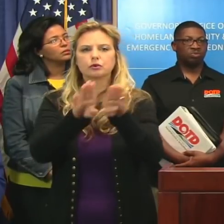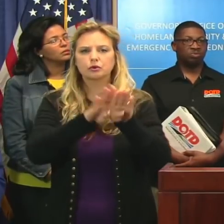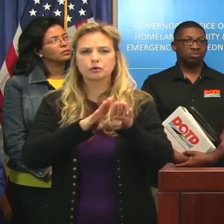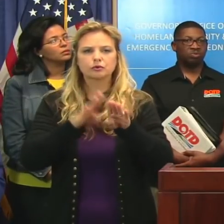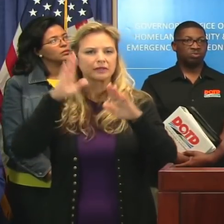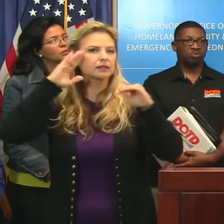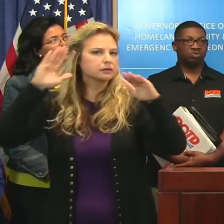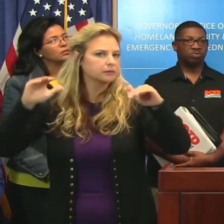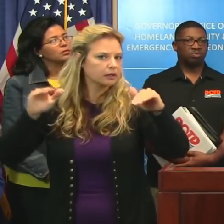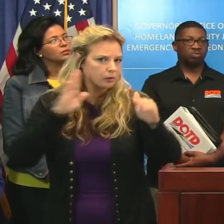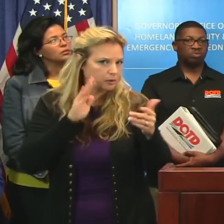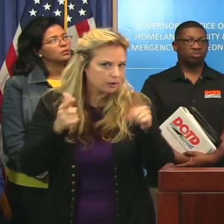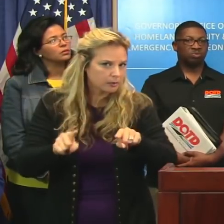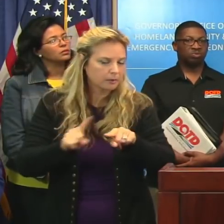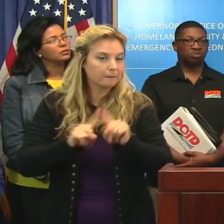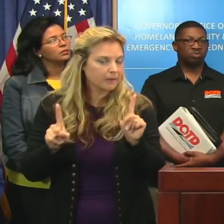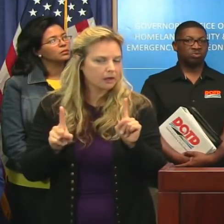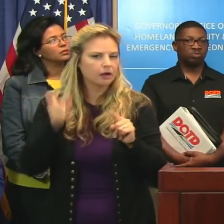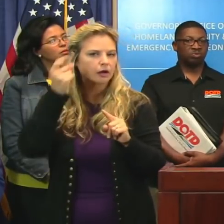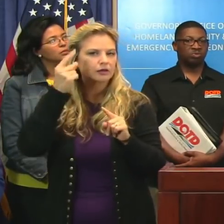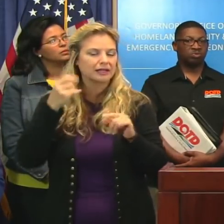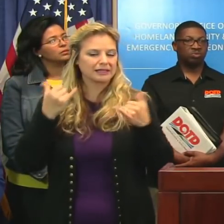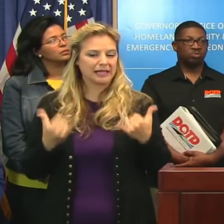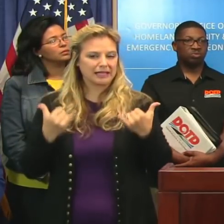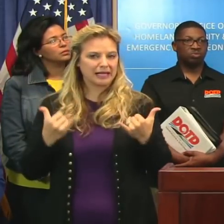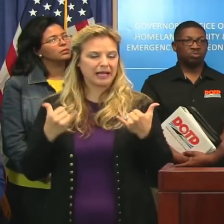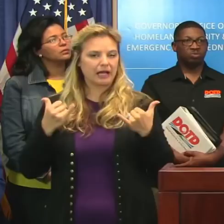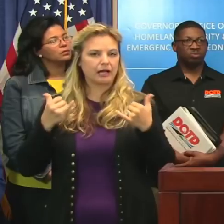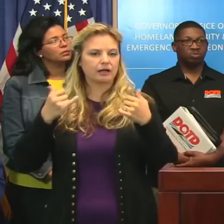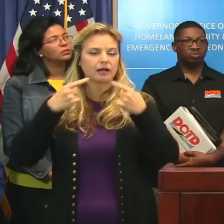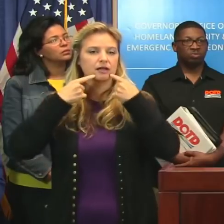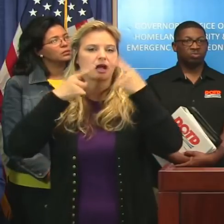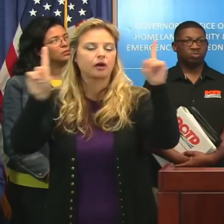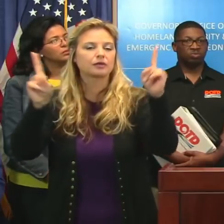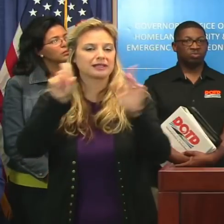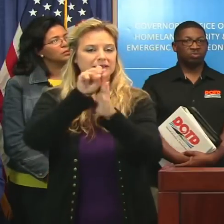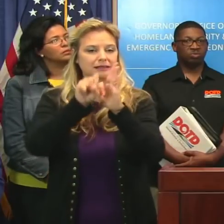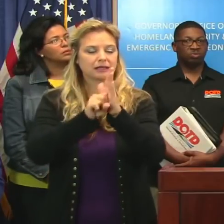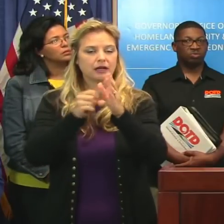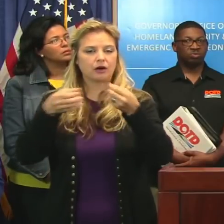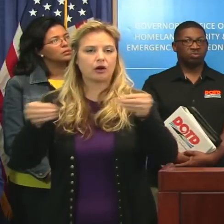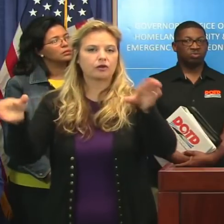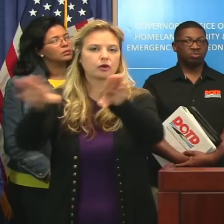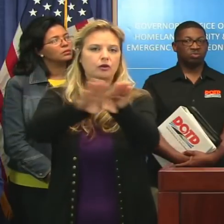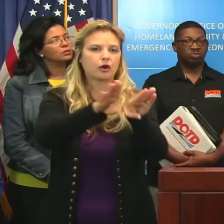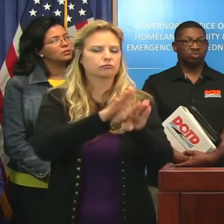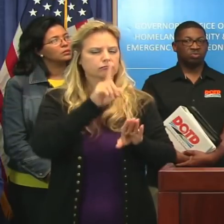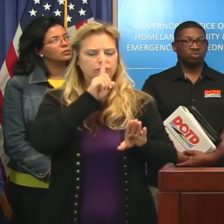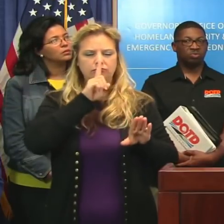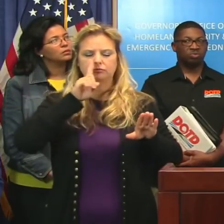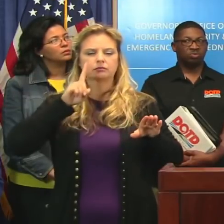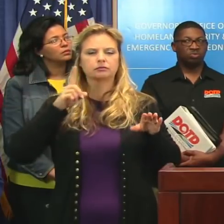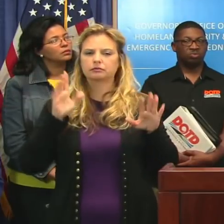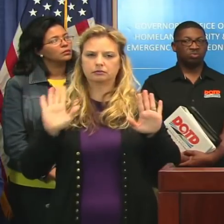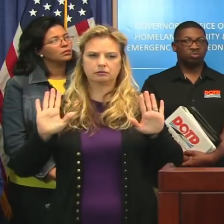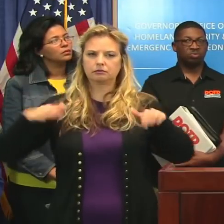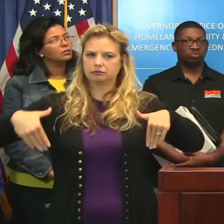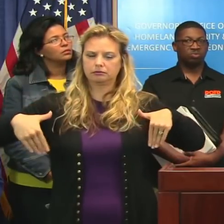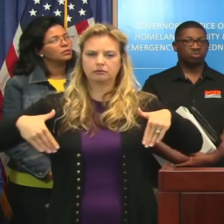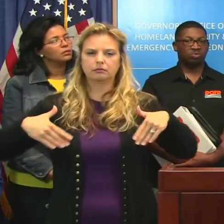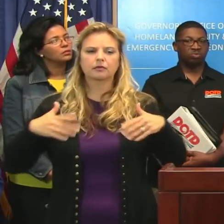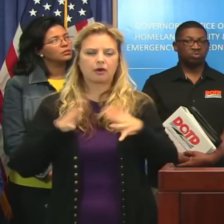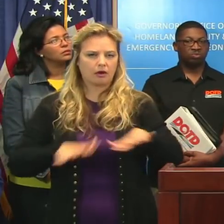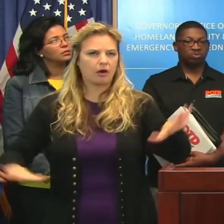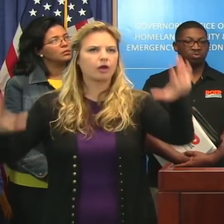do not expect to make any announcements today on state office closures. As of right now, all state offices will be open across the